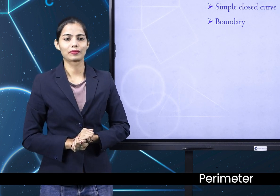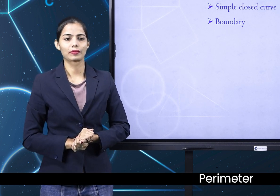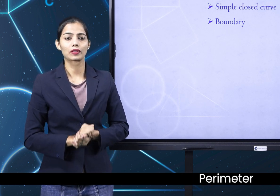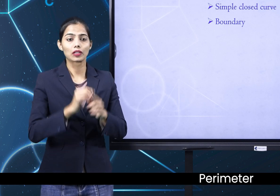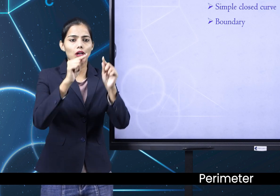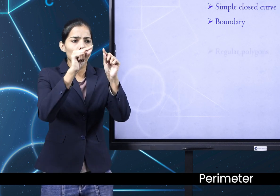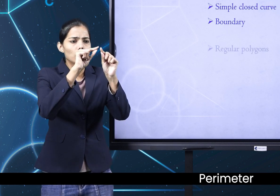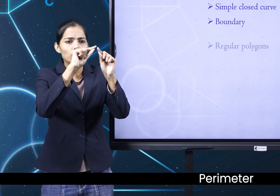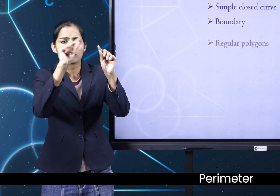perimeter,